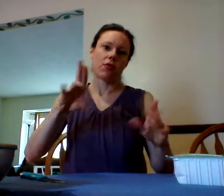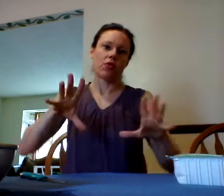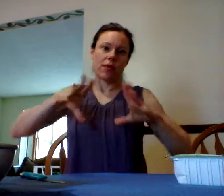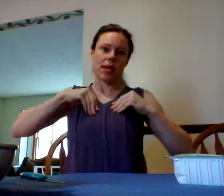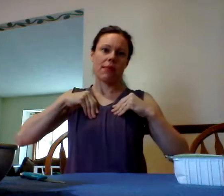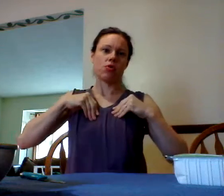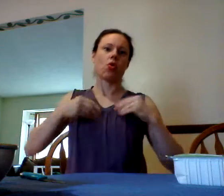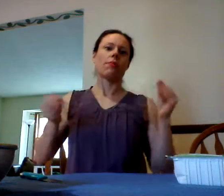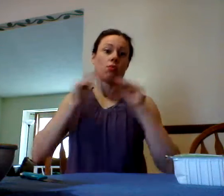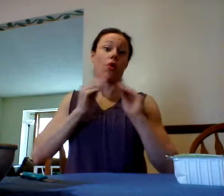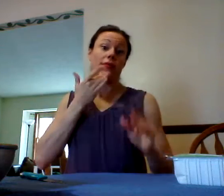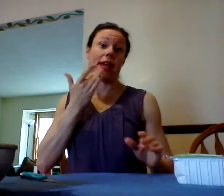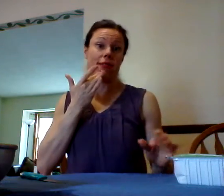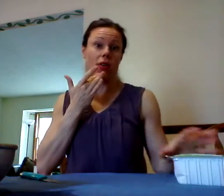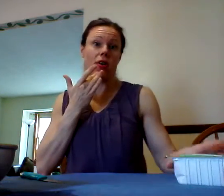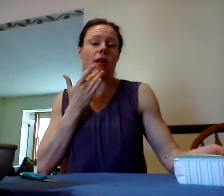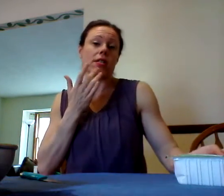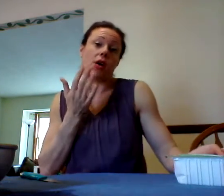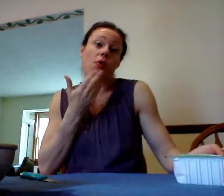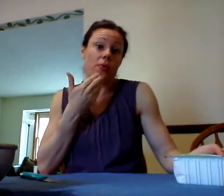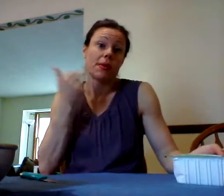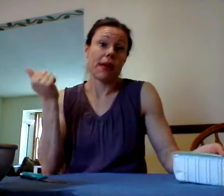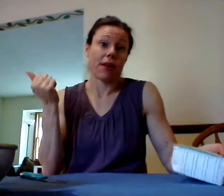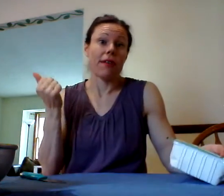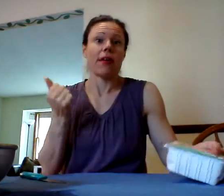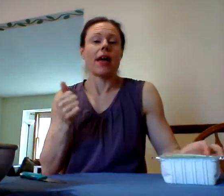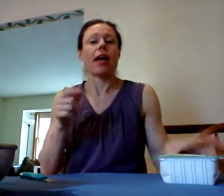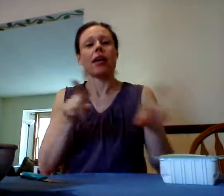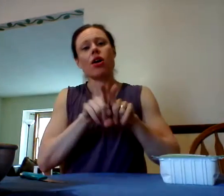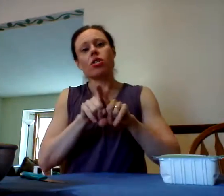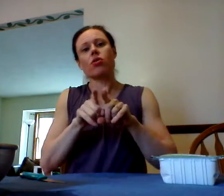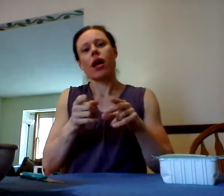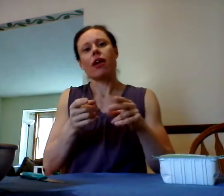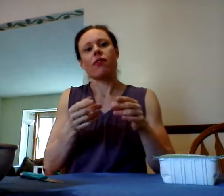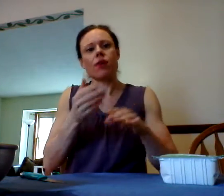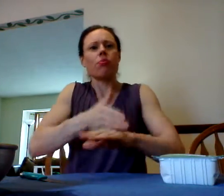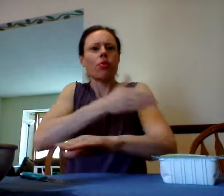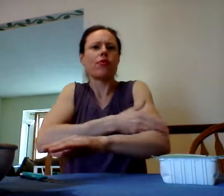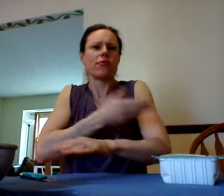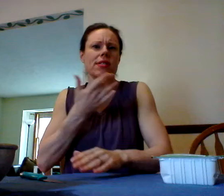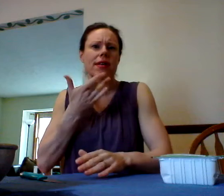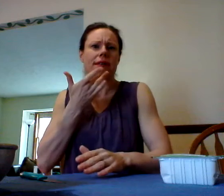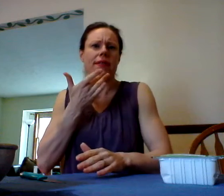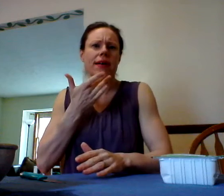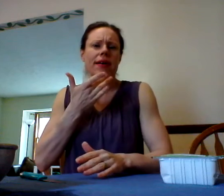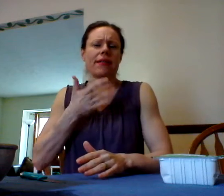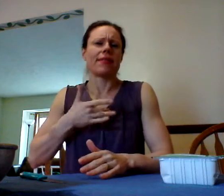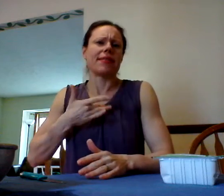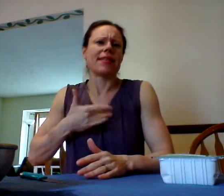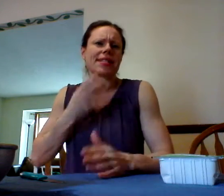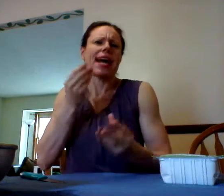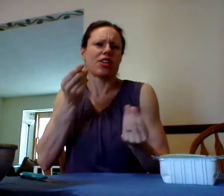to absorb more flavor, so it will be better. And it also kind of improves the